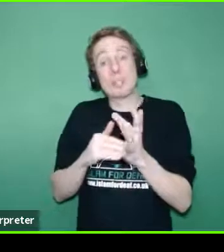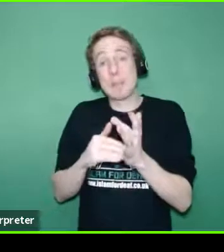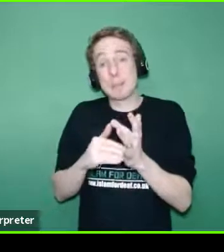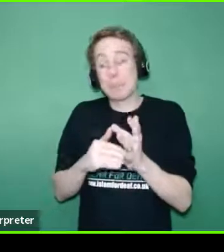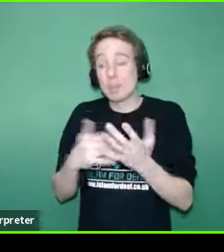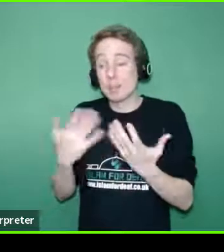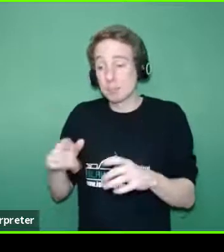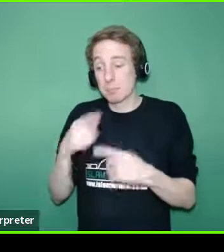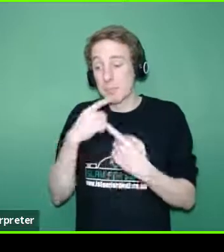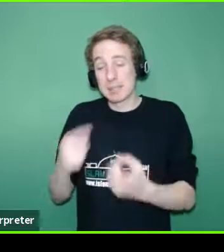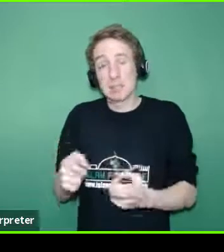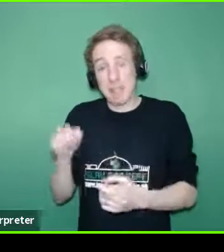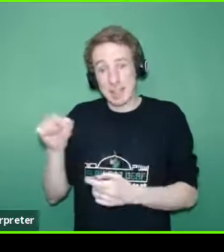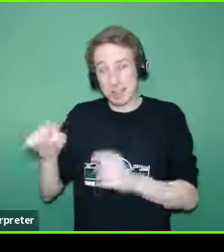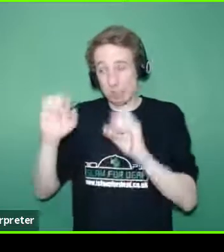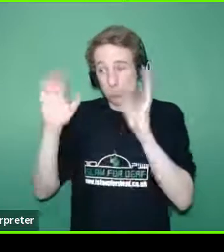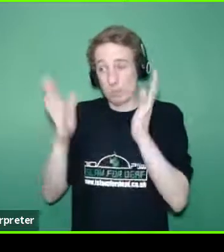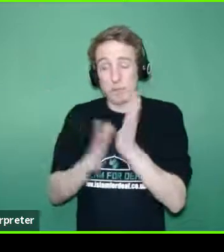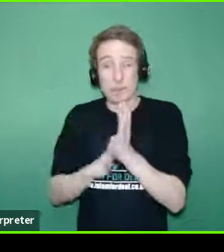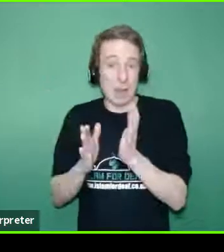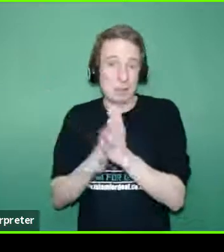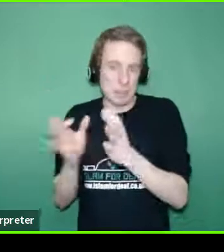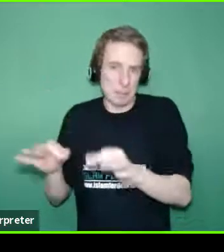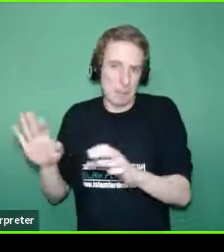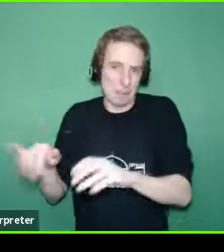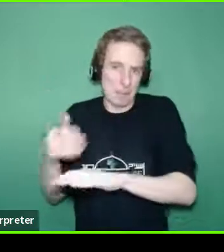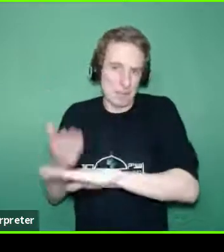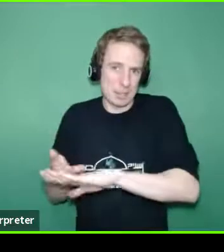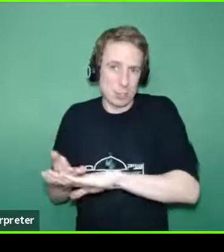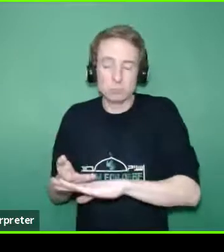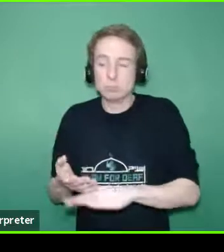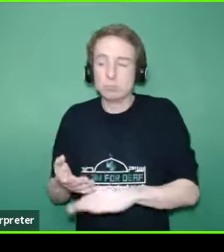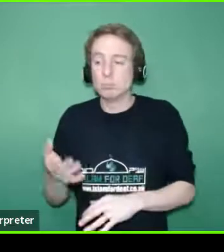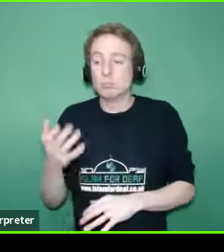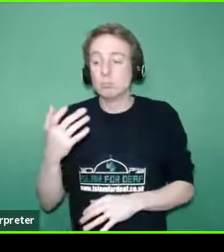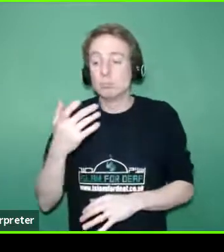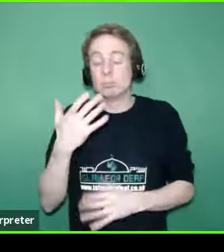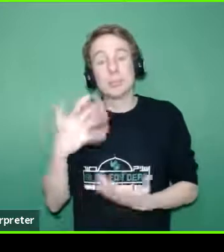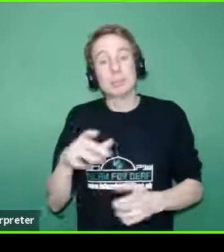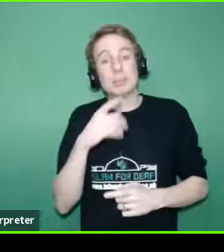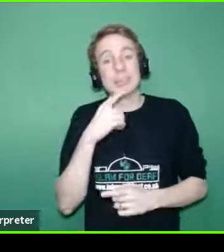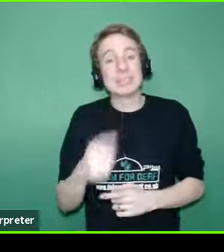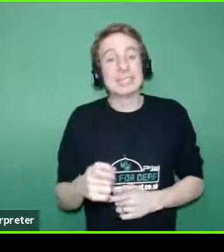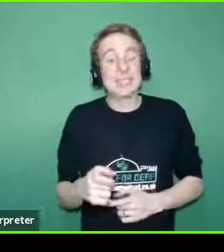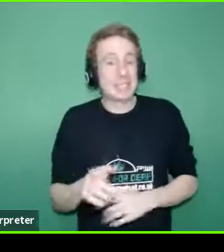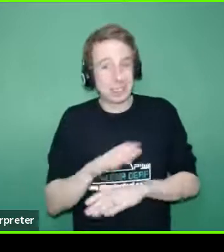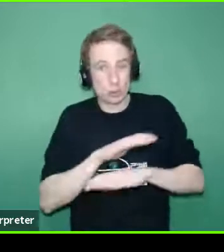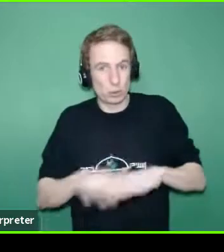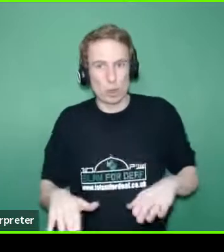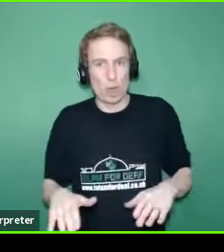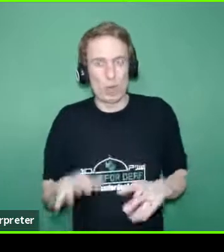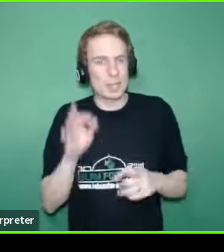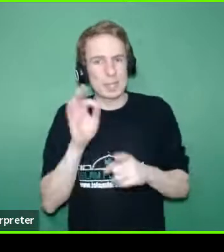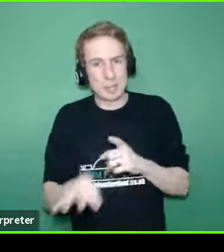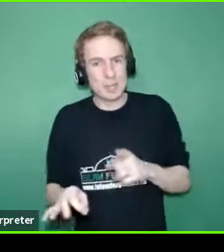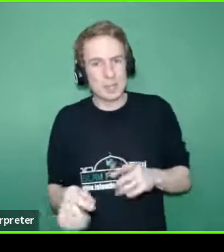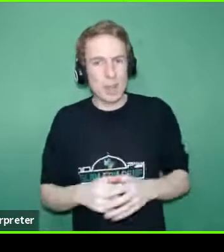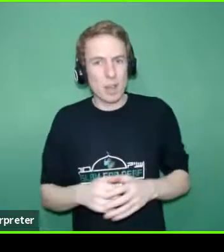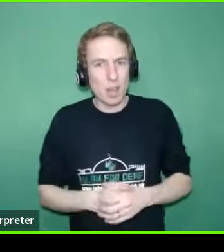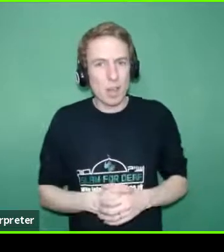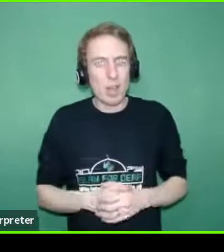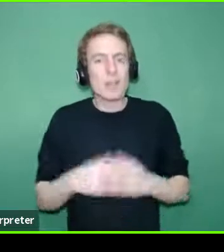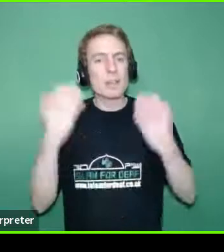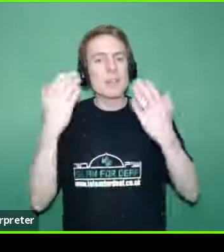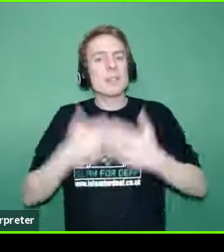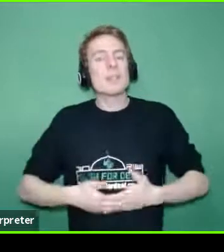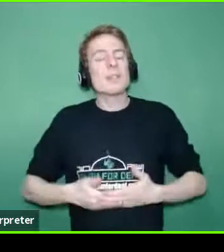and blessings be upon him, he ordered the people not to specify the night of Jummah, the night of